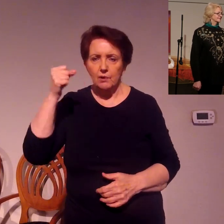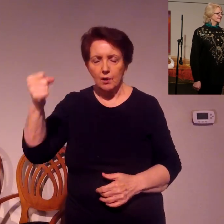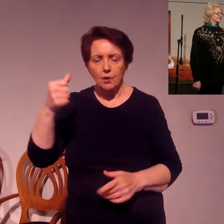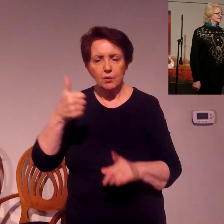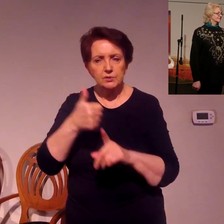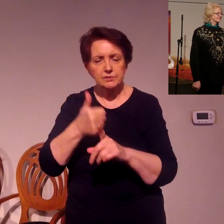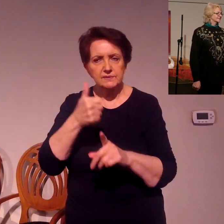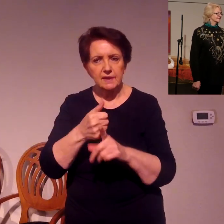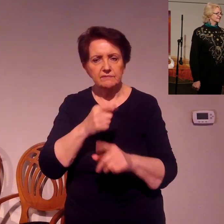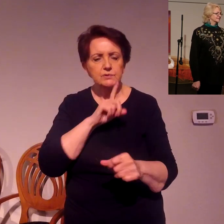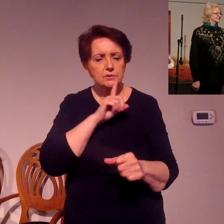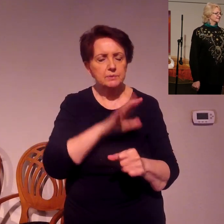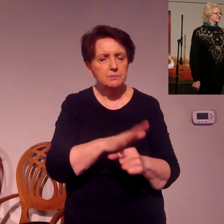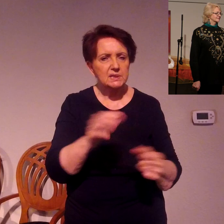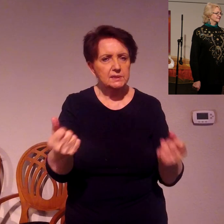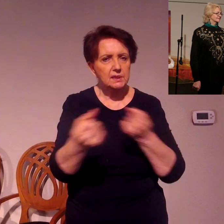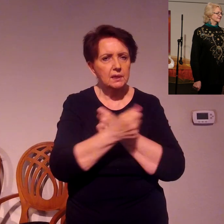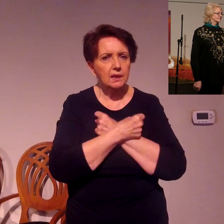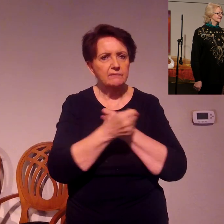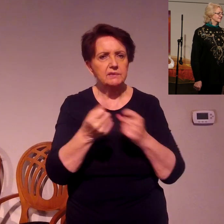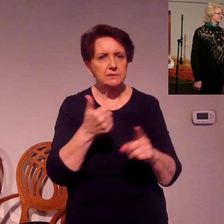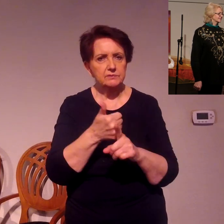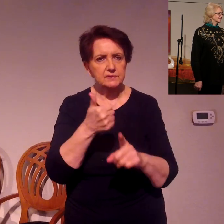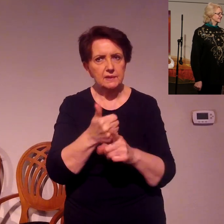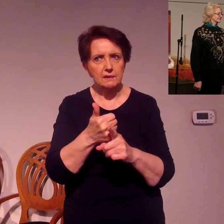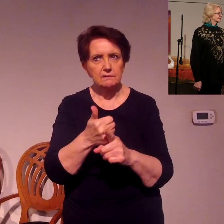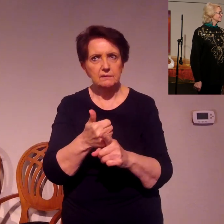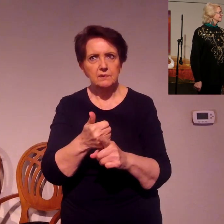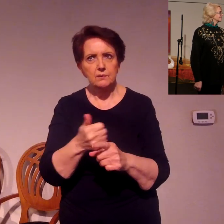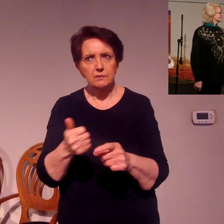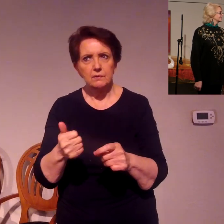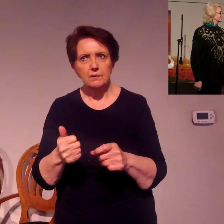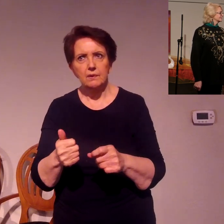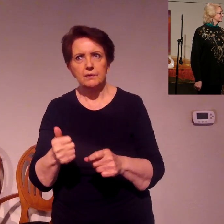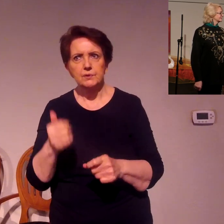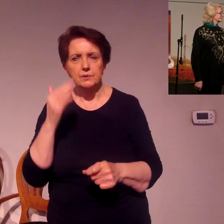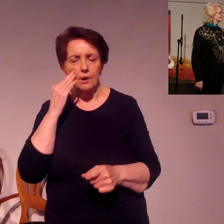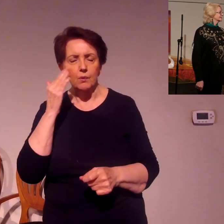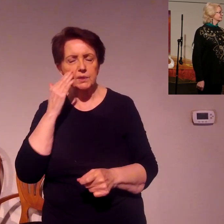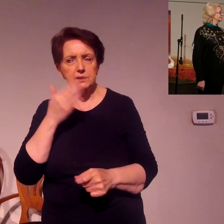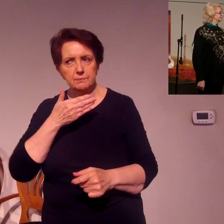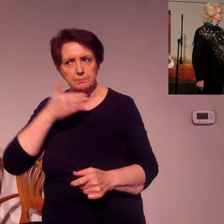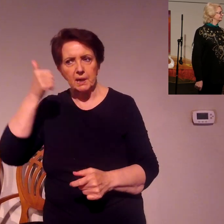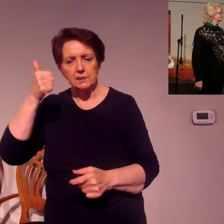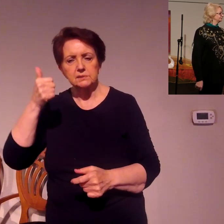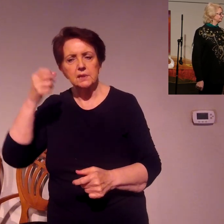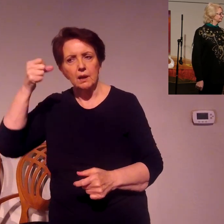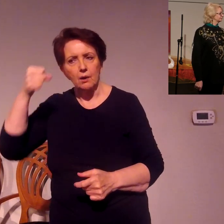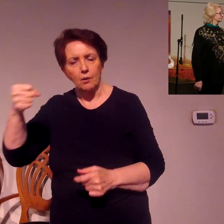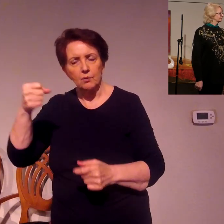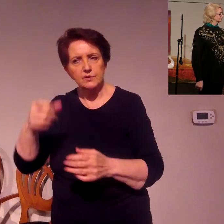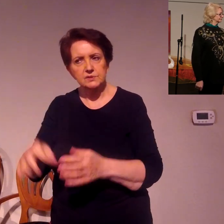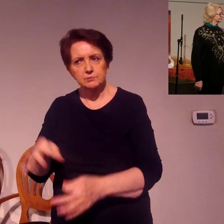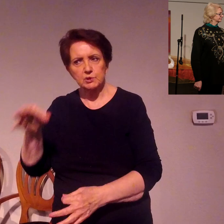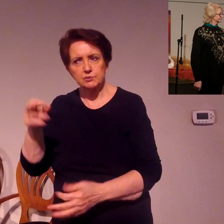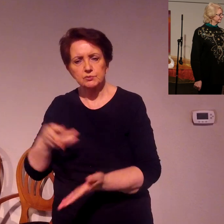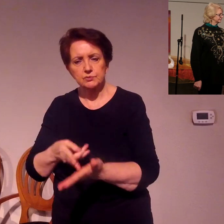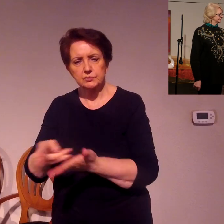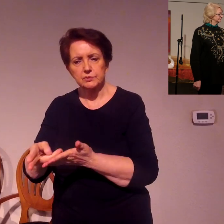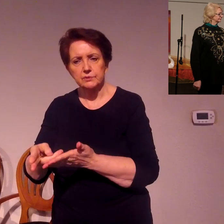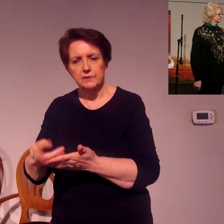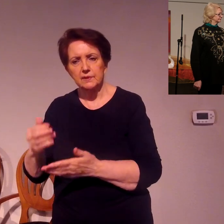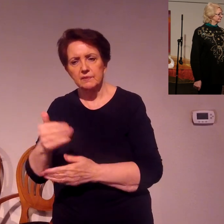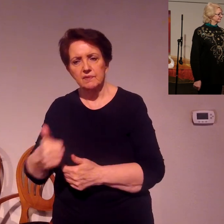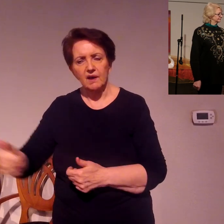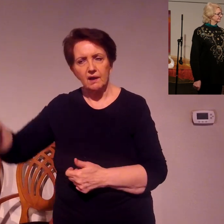committed to loving ourselves, or we're fully committed to knowing the best and hold the spiritual truth and the highest for the person that we're with,